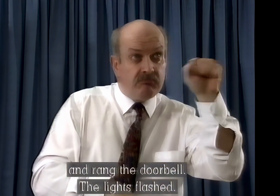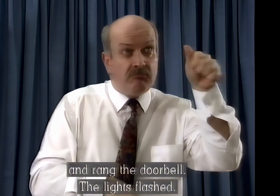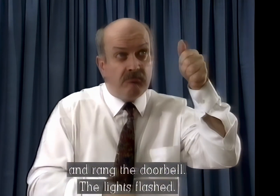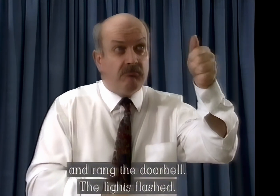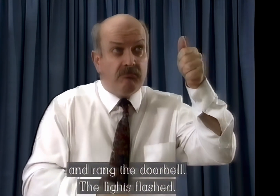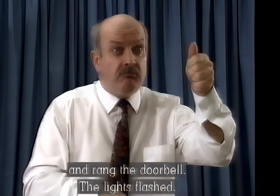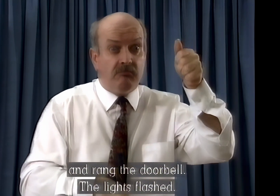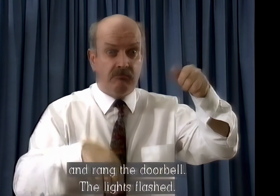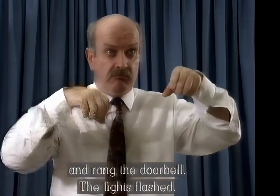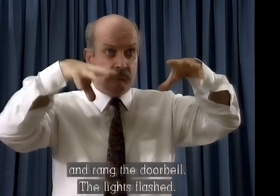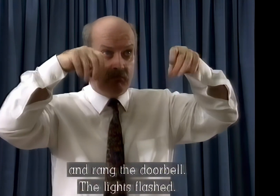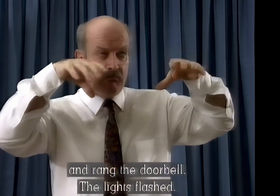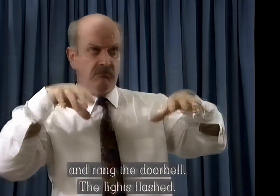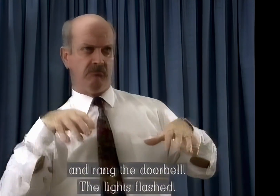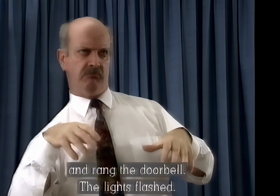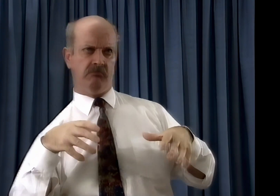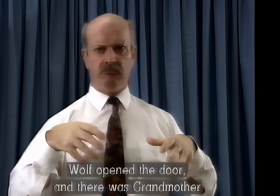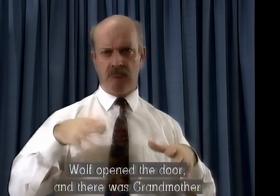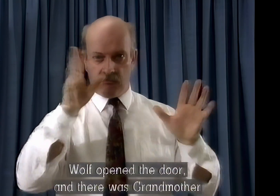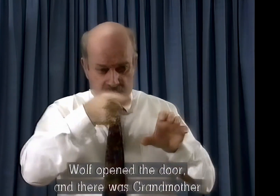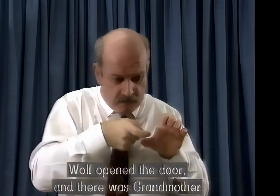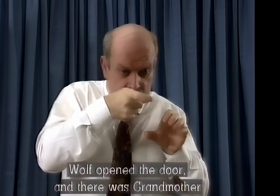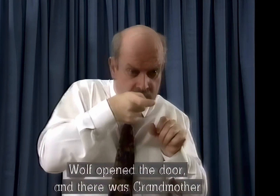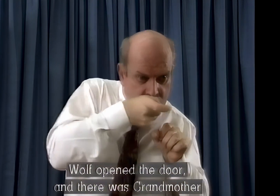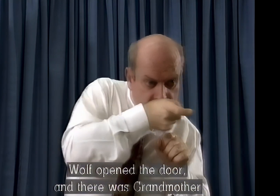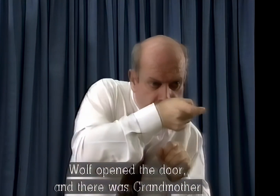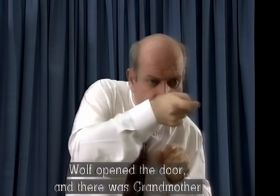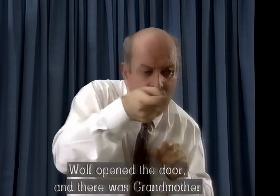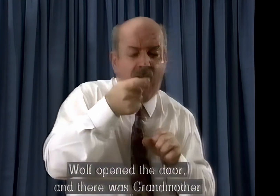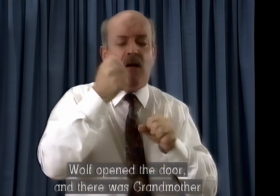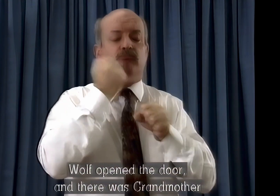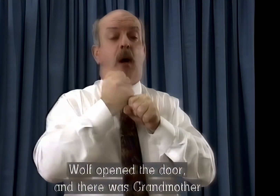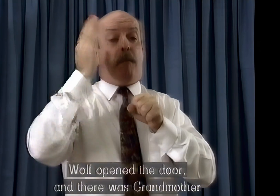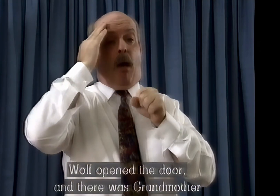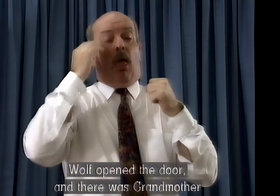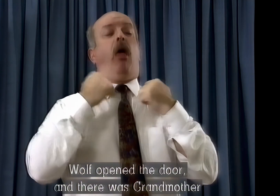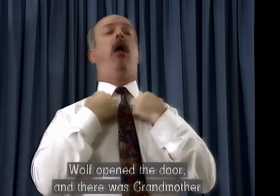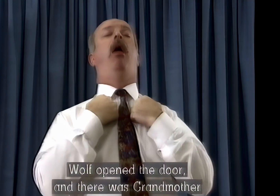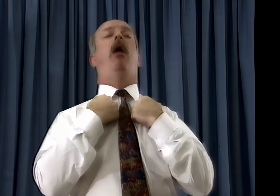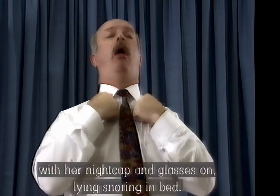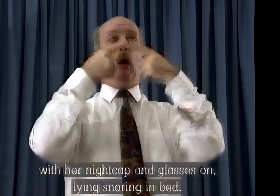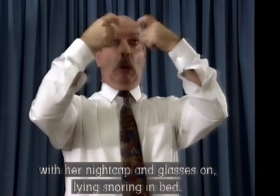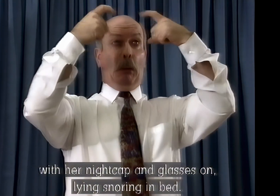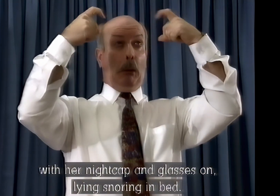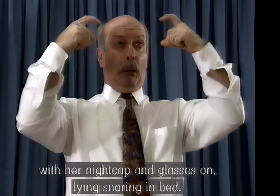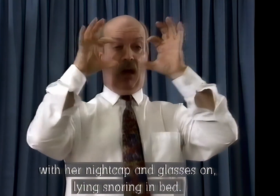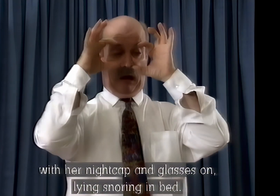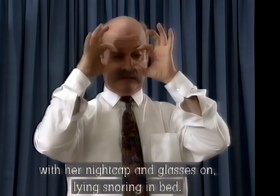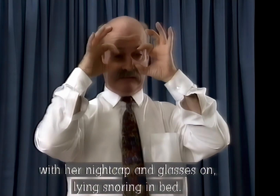and came up to the door and rang the doorbell, and all the lights flashed. The wolf opened the door, and there was Grandma lying in bed